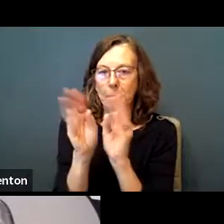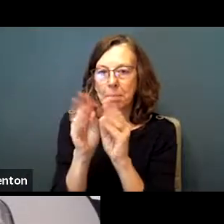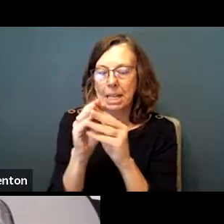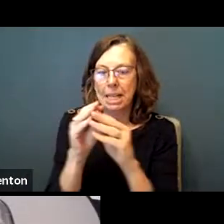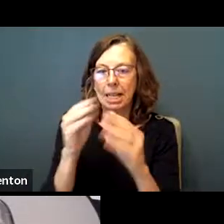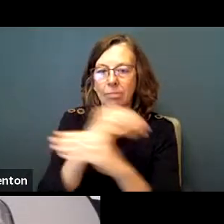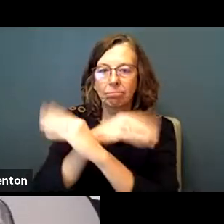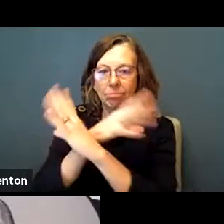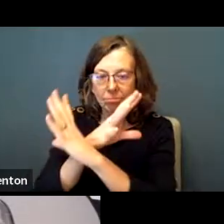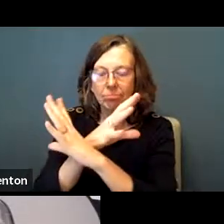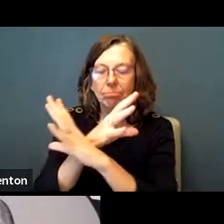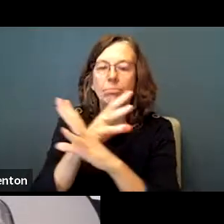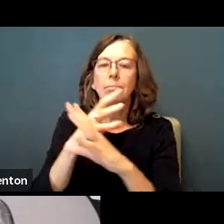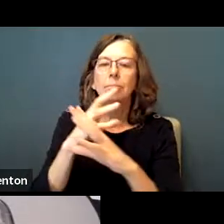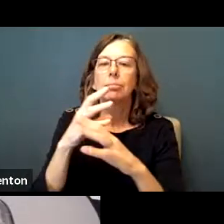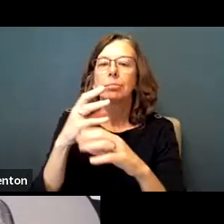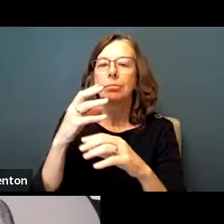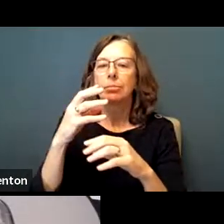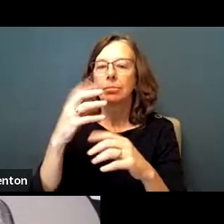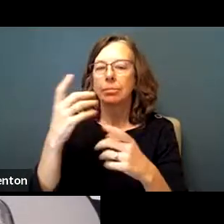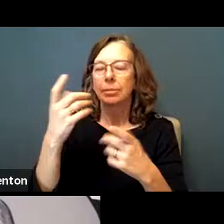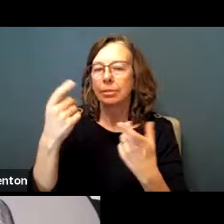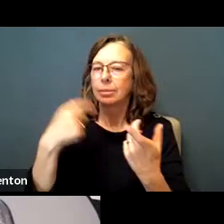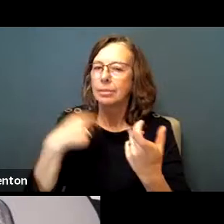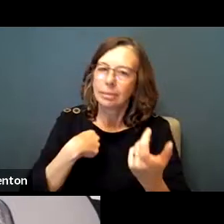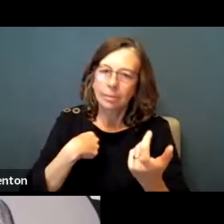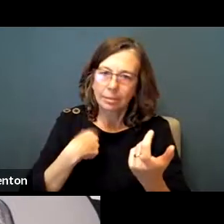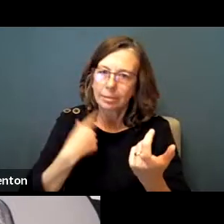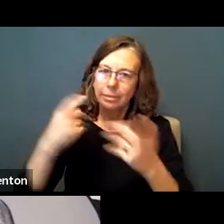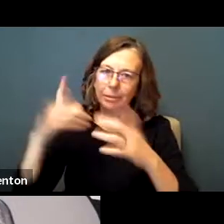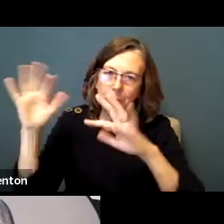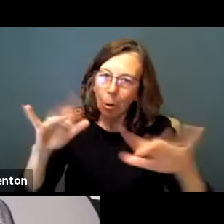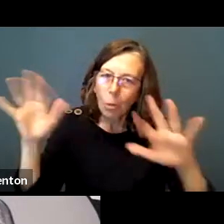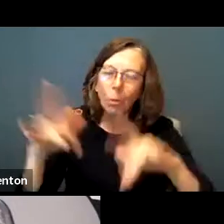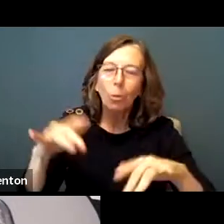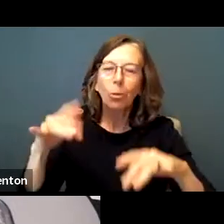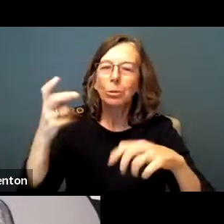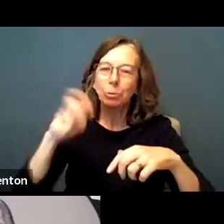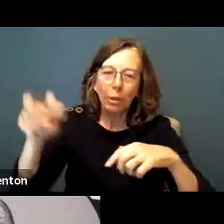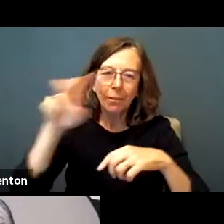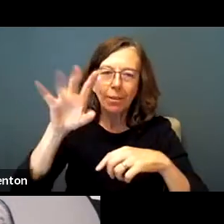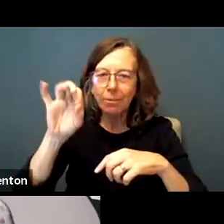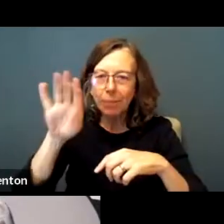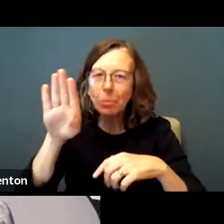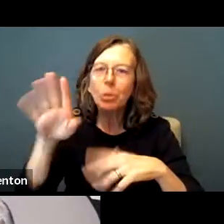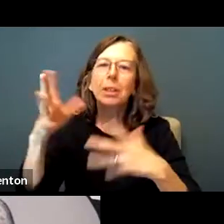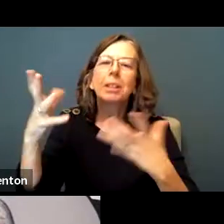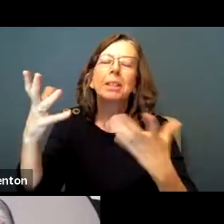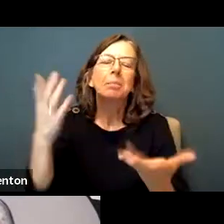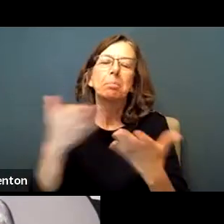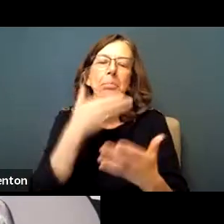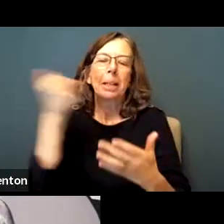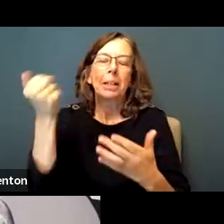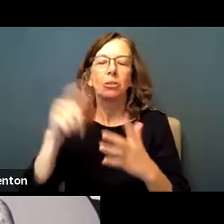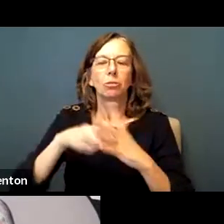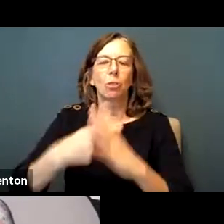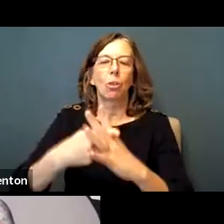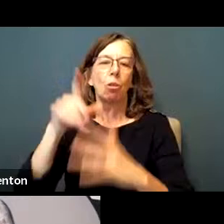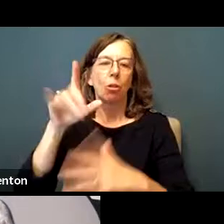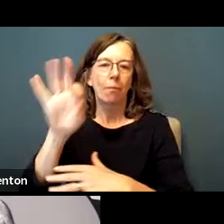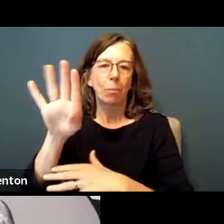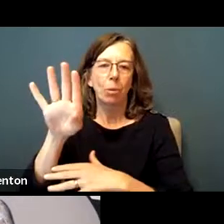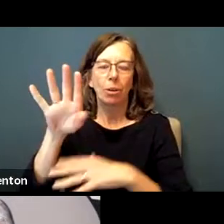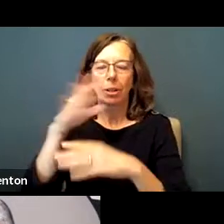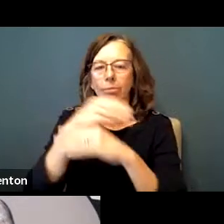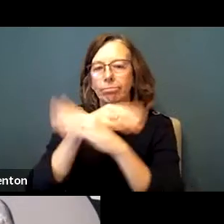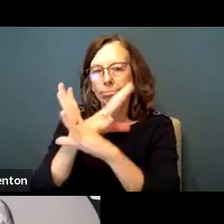Maybe we could start with the February 22nd meeting virtually. And then, you know, if there's often